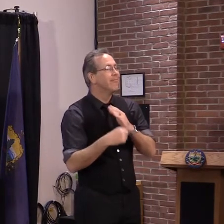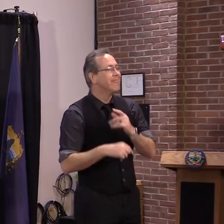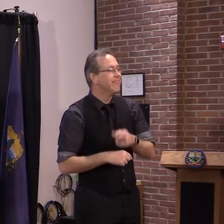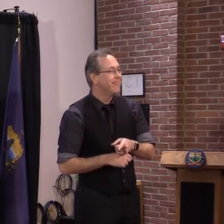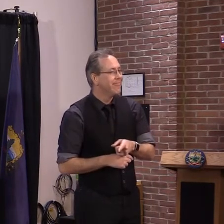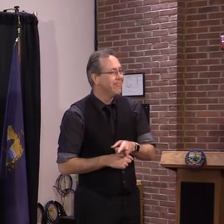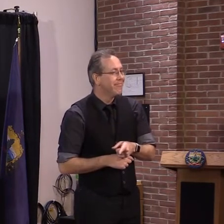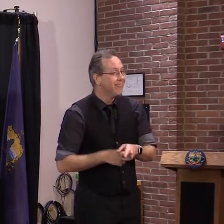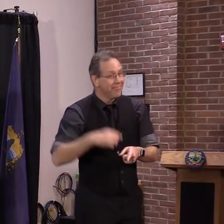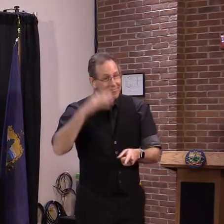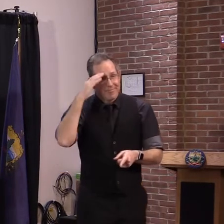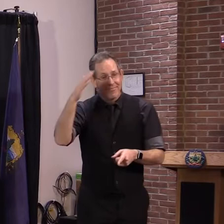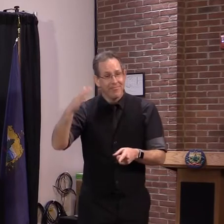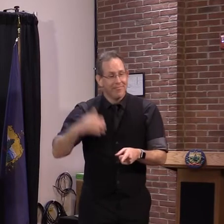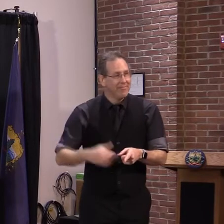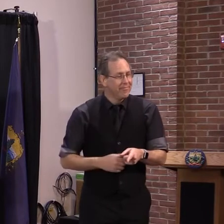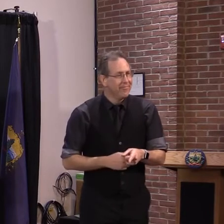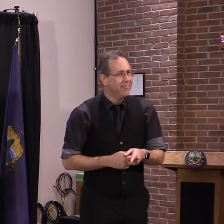Hi, Governor.